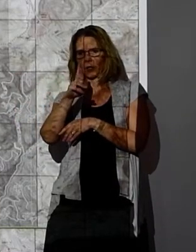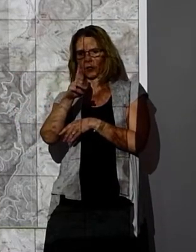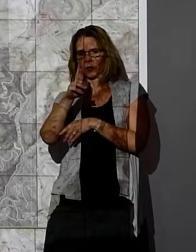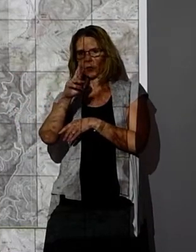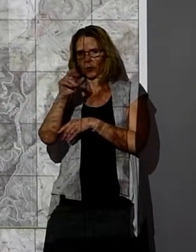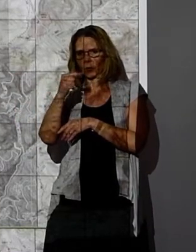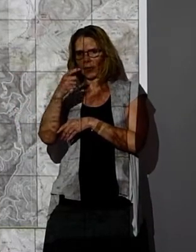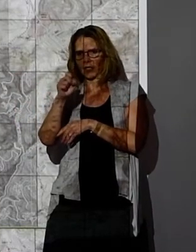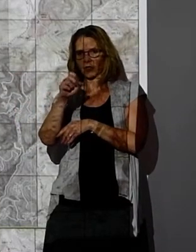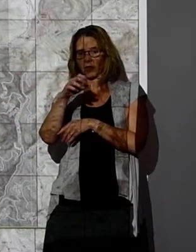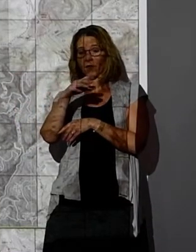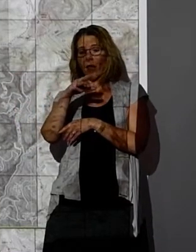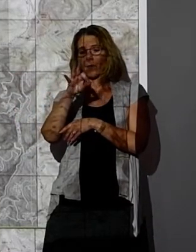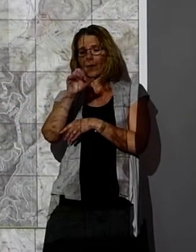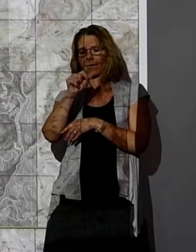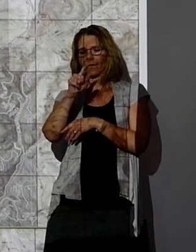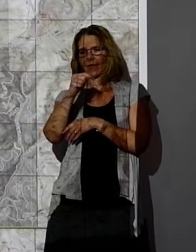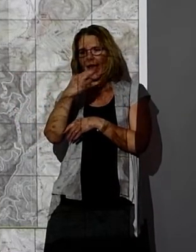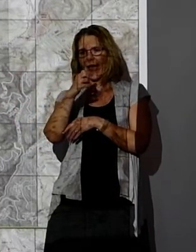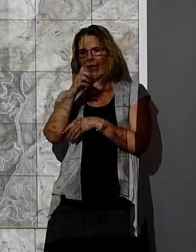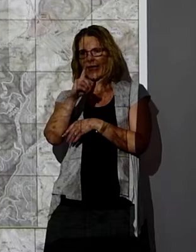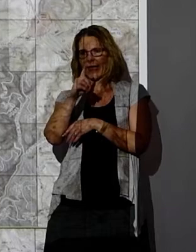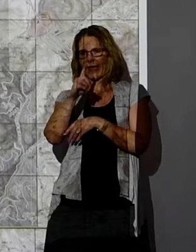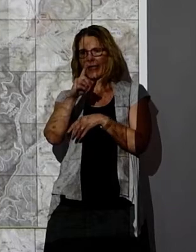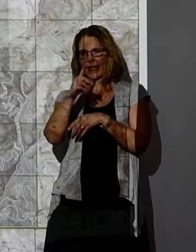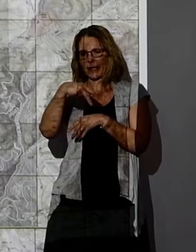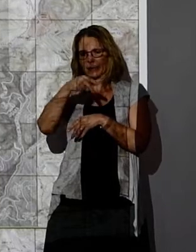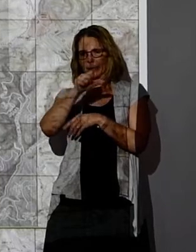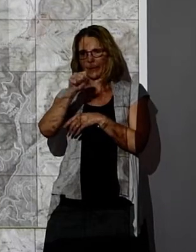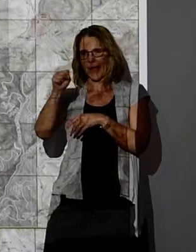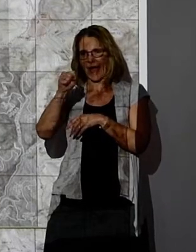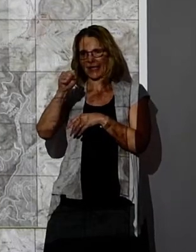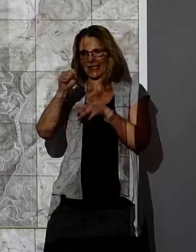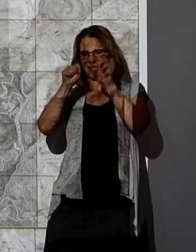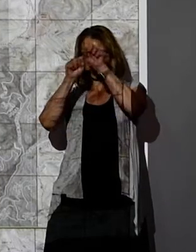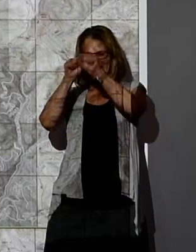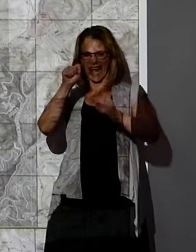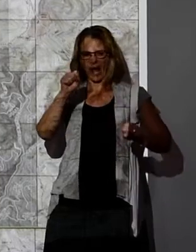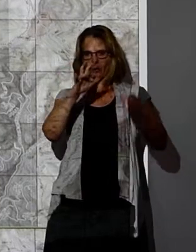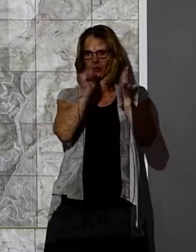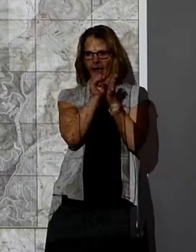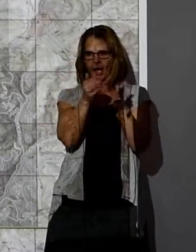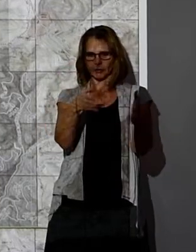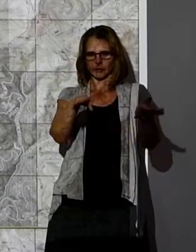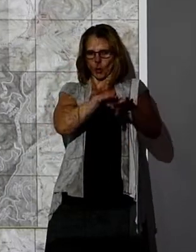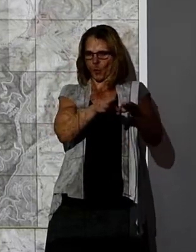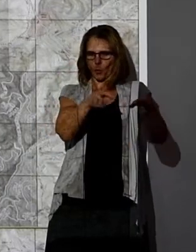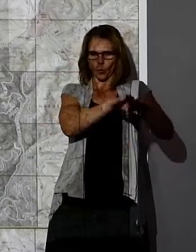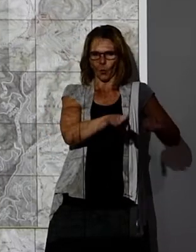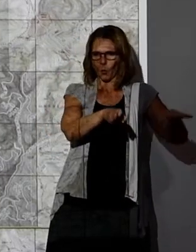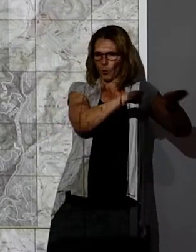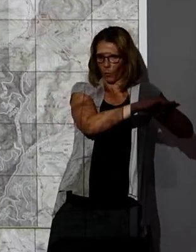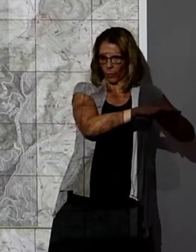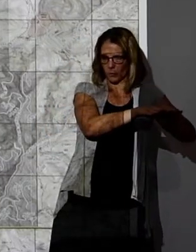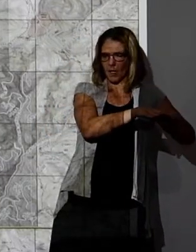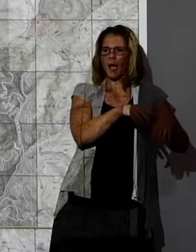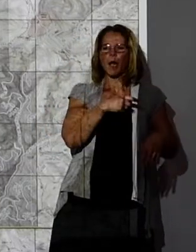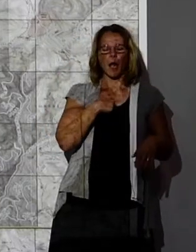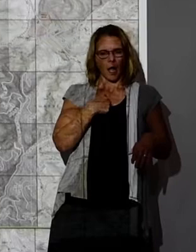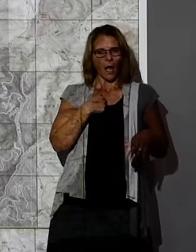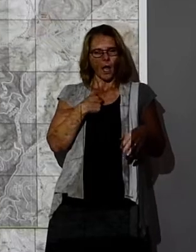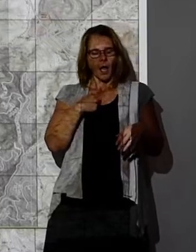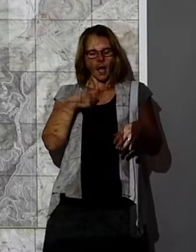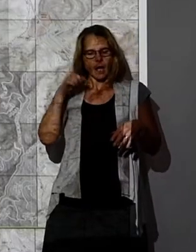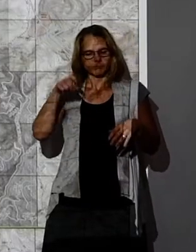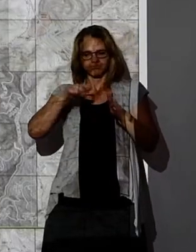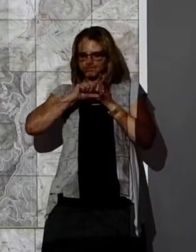Pass south all the way to the end is in part of an aerial closure. And I just can't emphasize enough, as Caleb was saying,